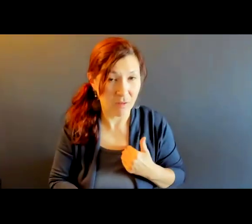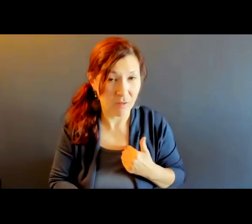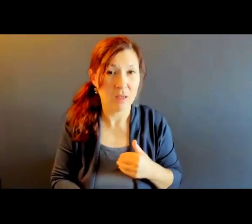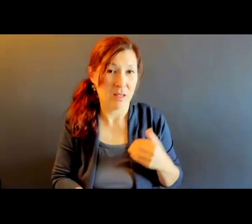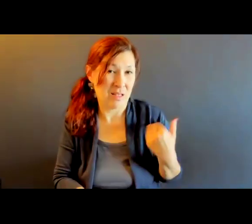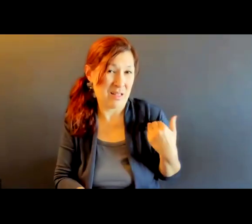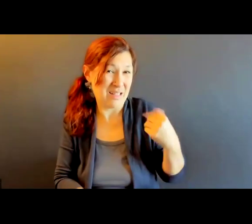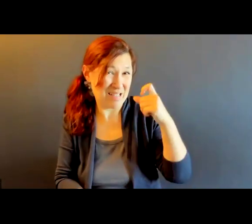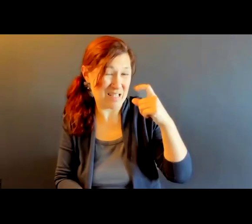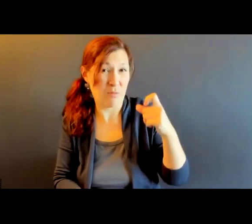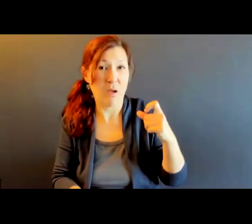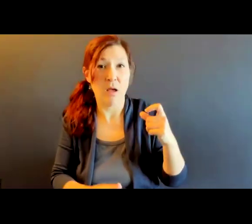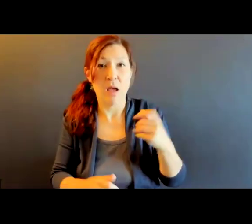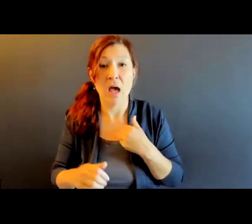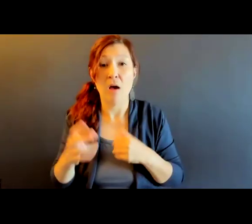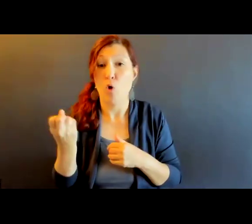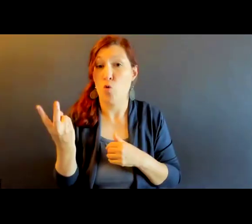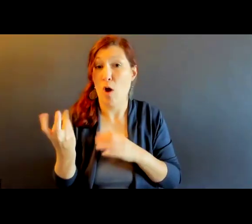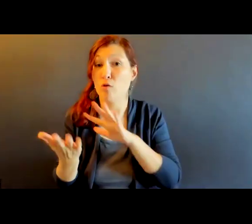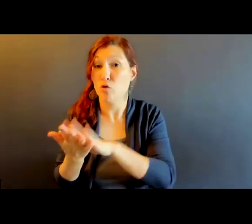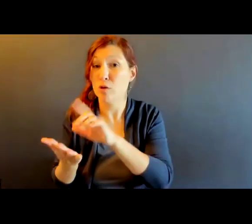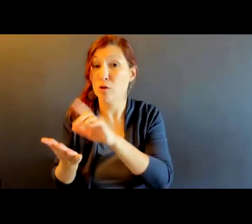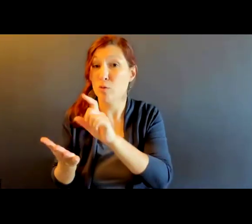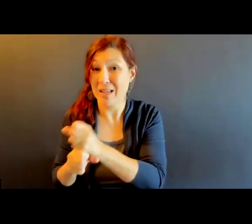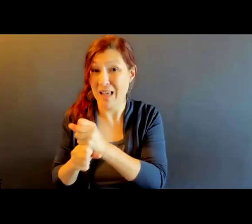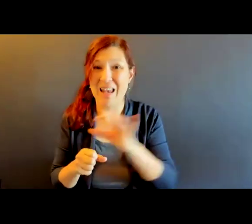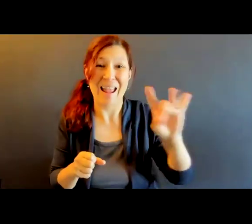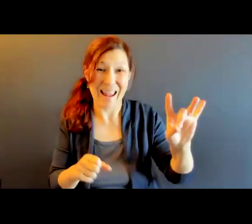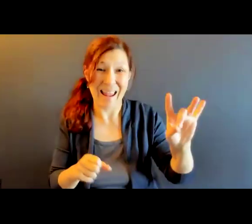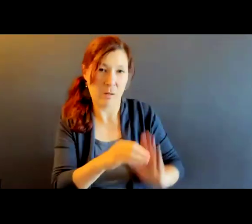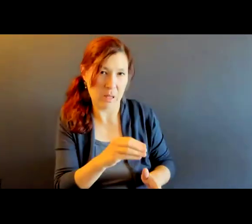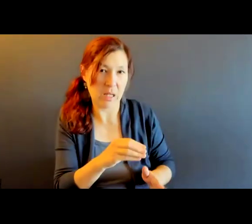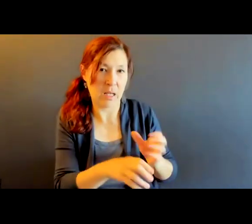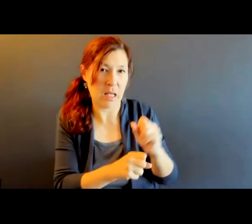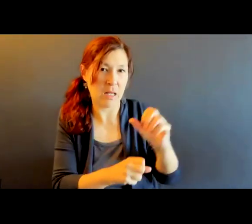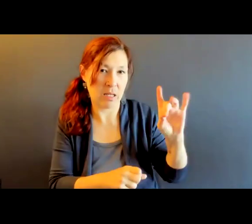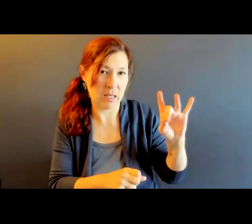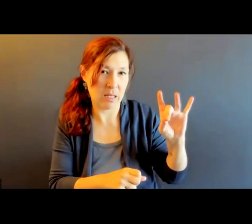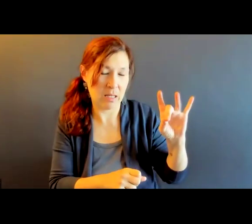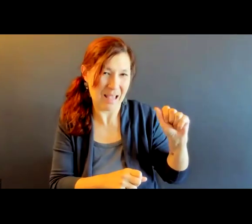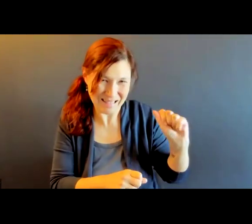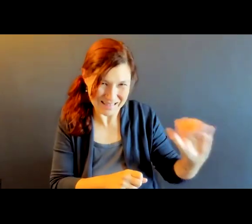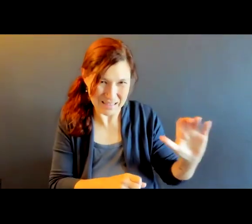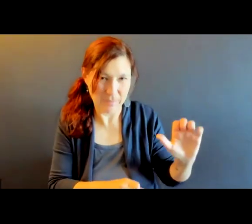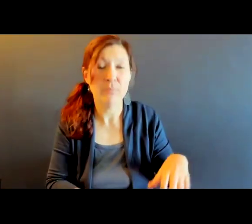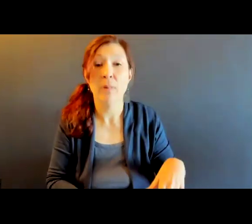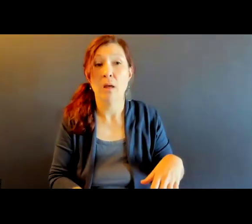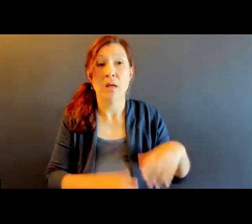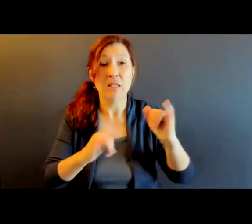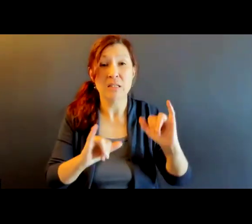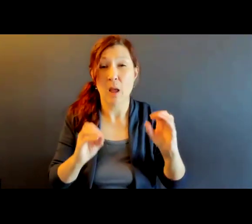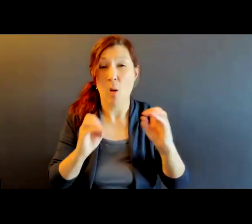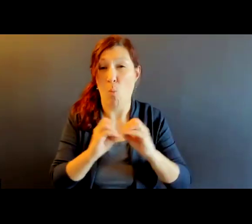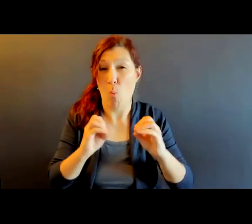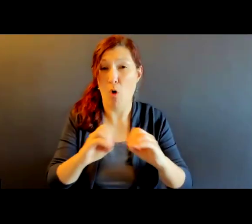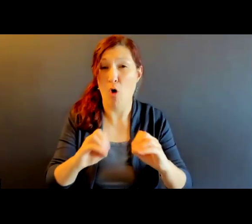completed 8 out of 12 more schools that were the remaining buildings. There's still a few left. We continue to look for creative solutions